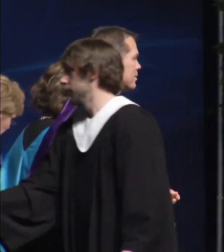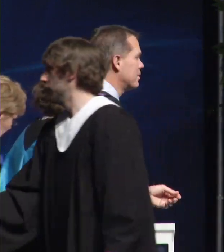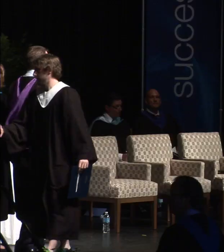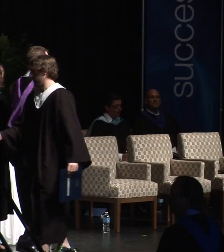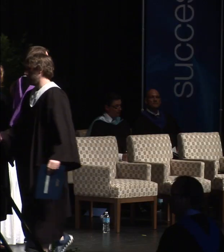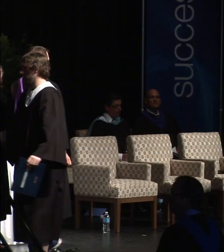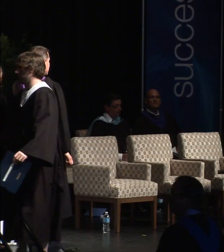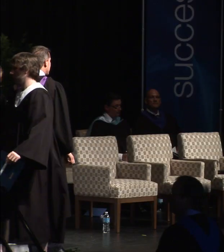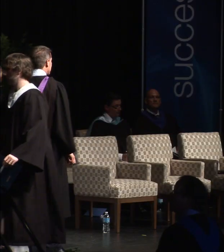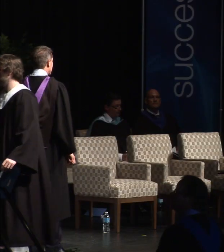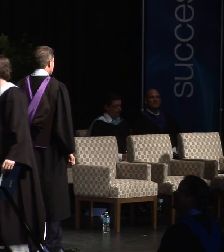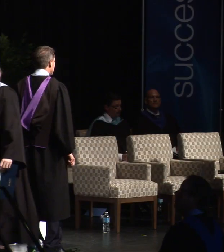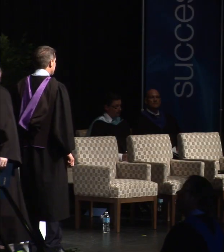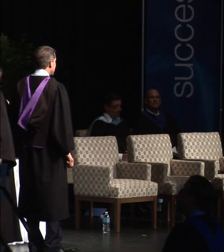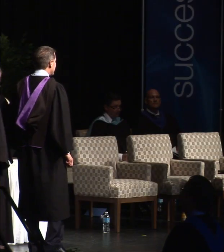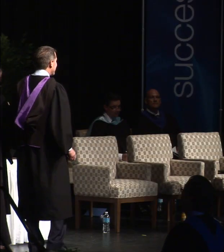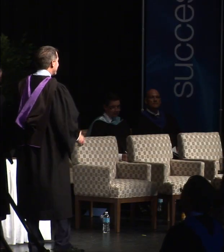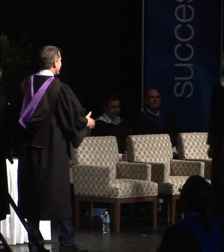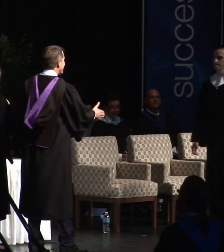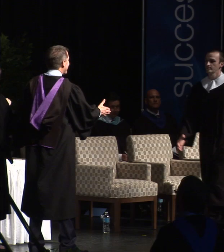Sean Dwight Matheson.